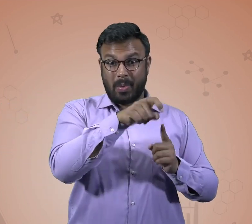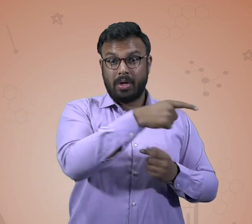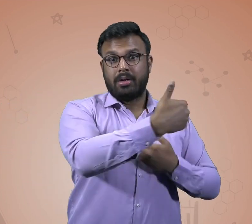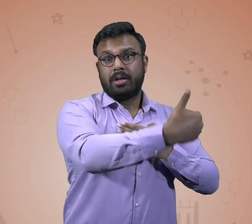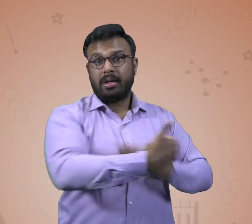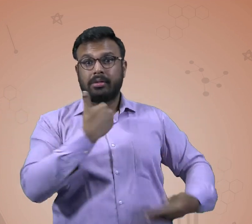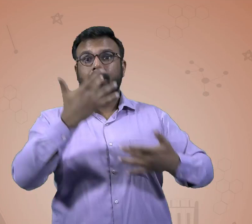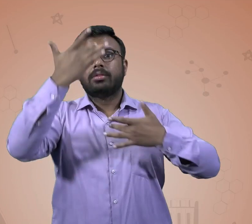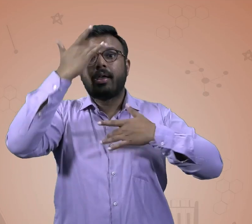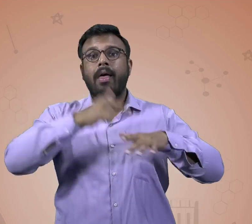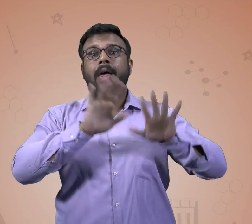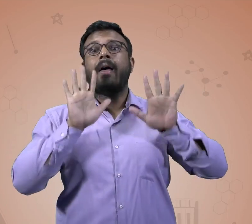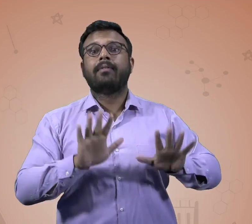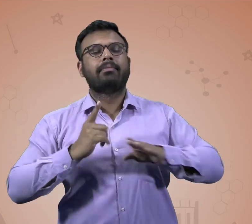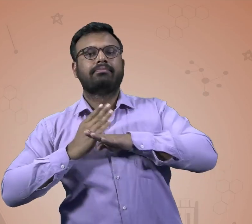from infection causing antigens.